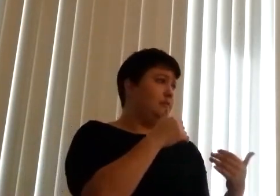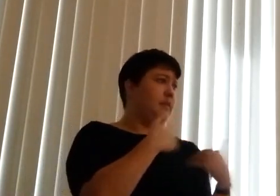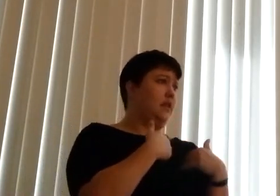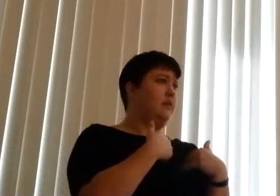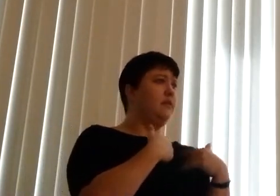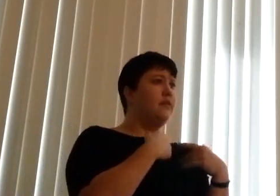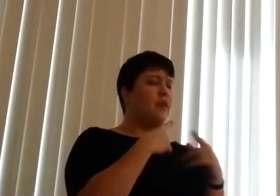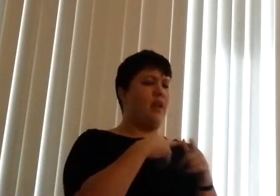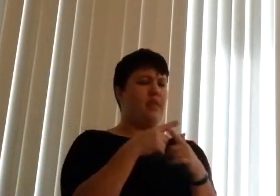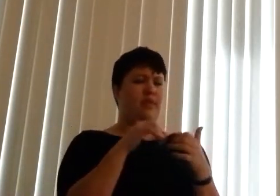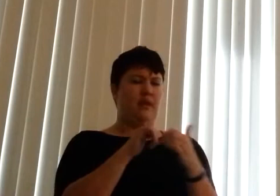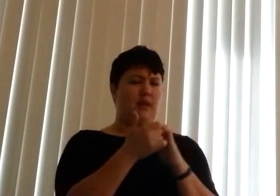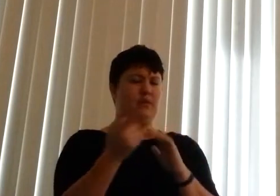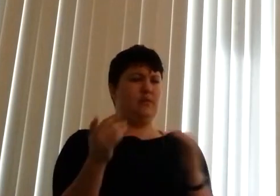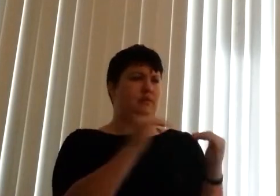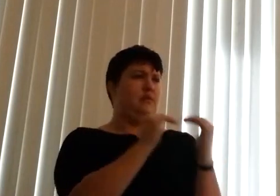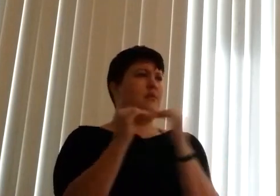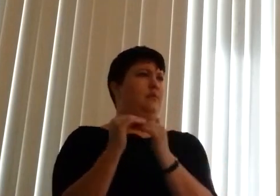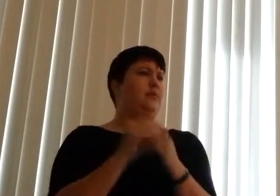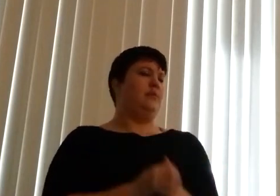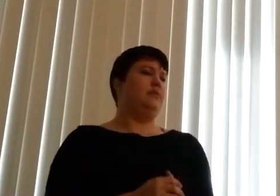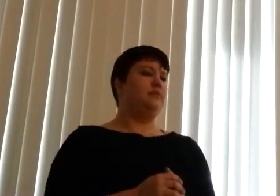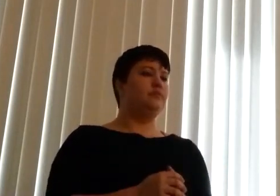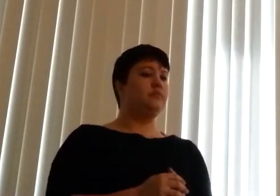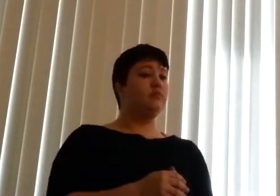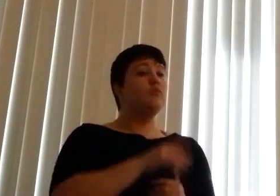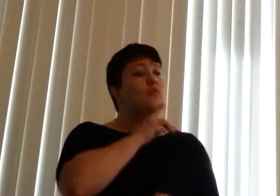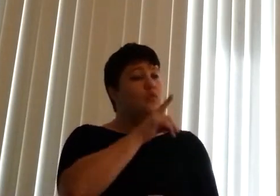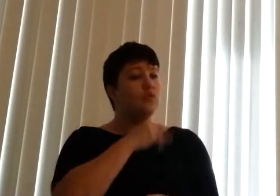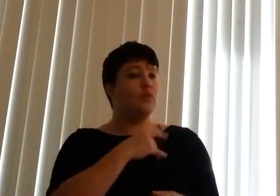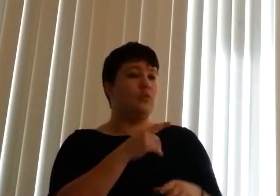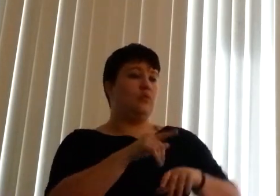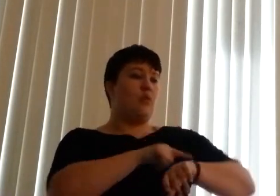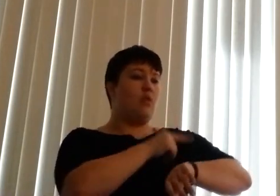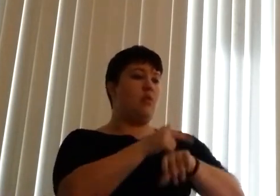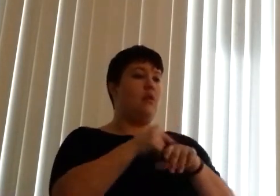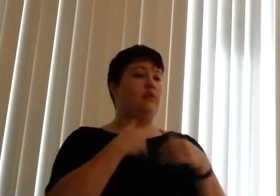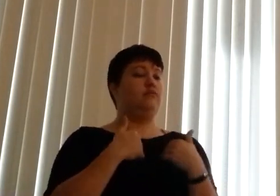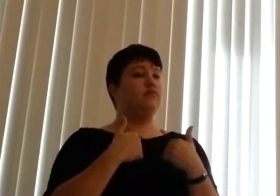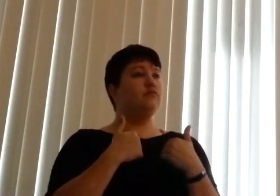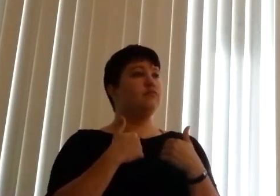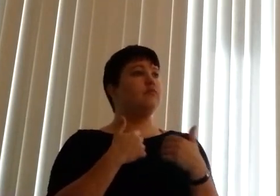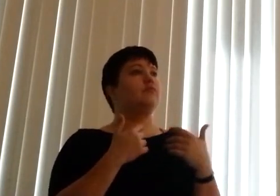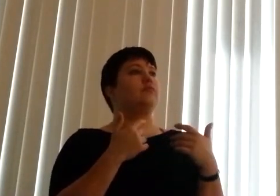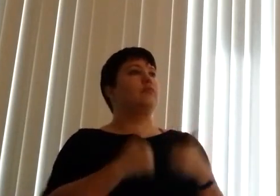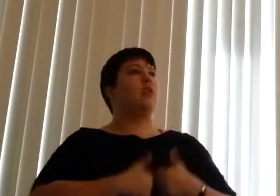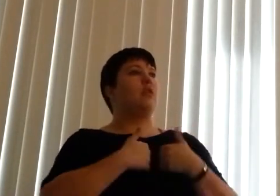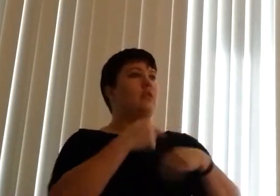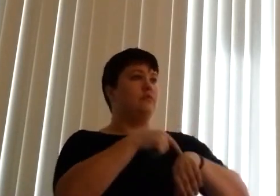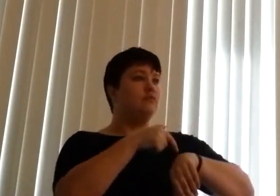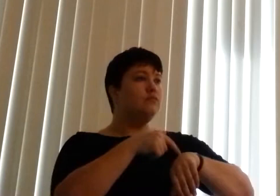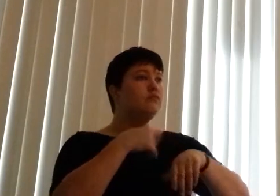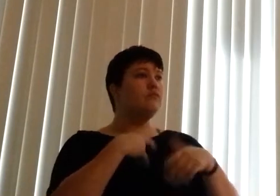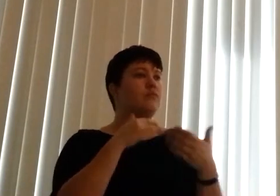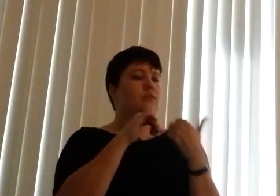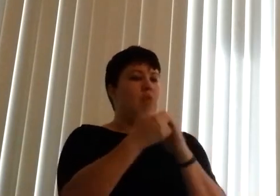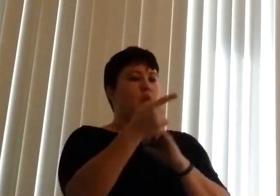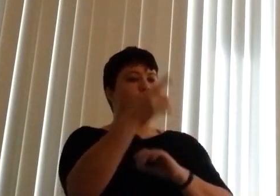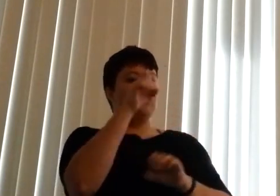Yeah, maybe future lifespan is a non-synchronic property, but people can still be disrespected based